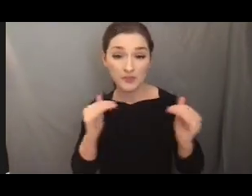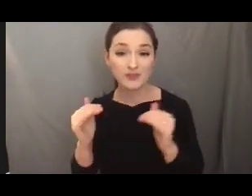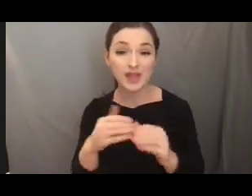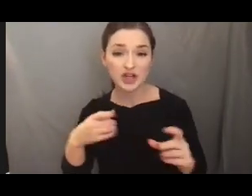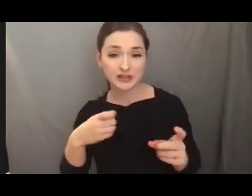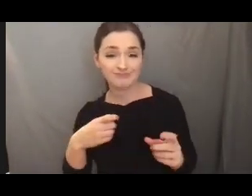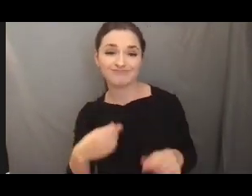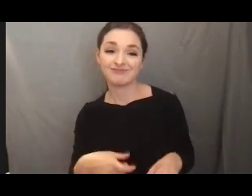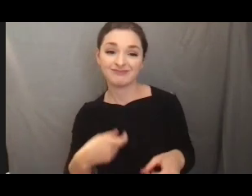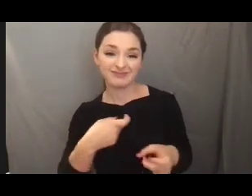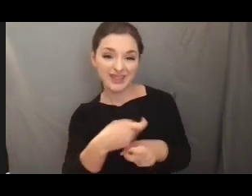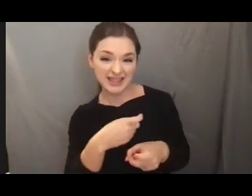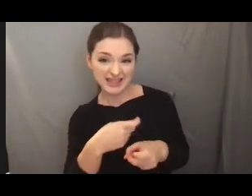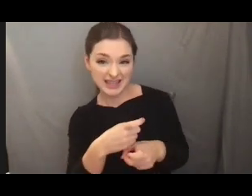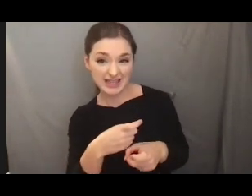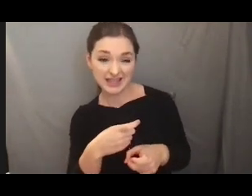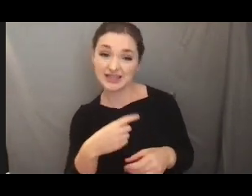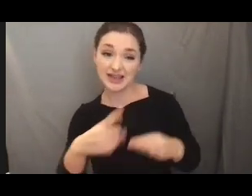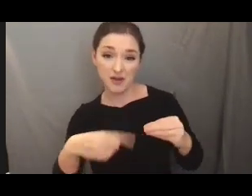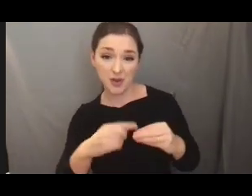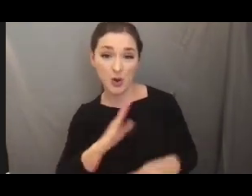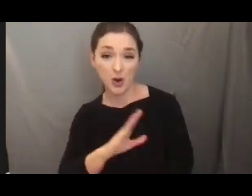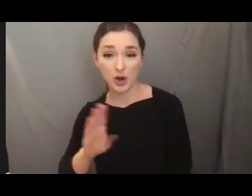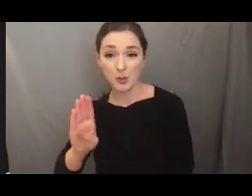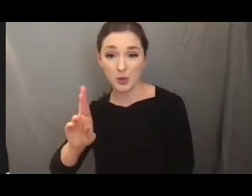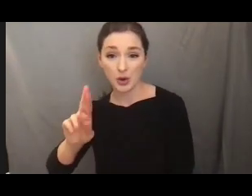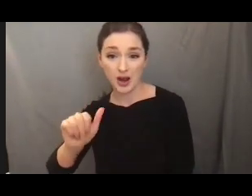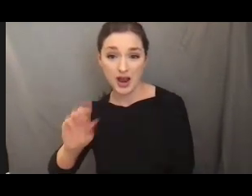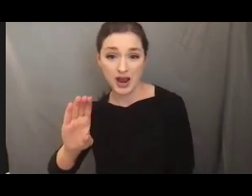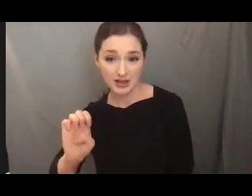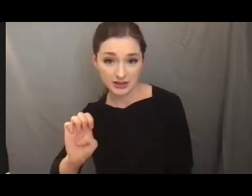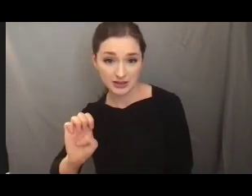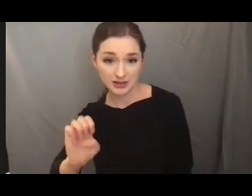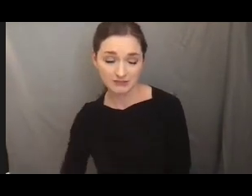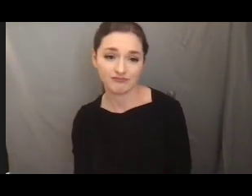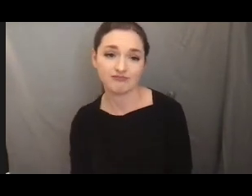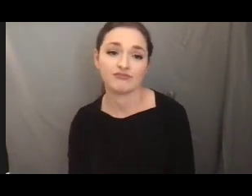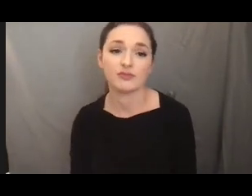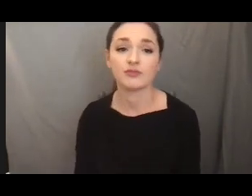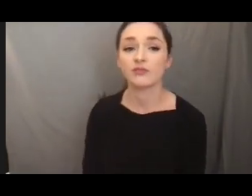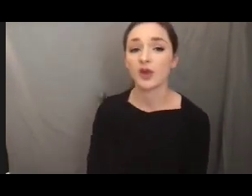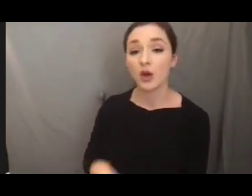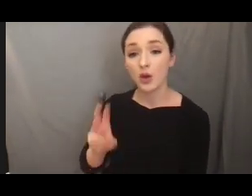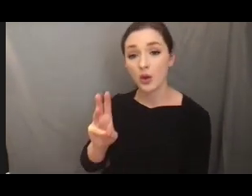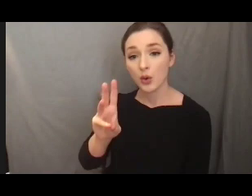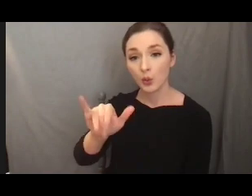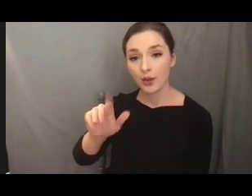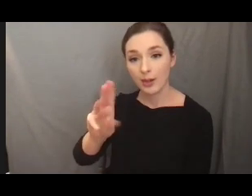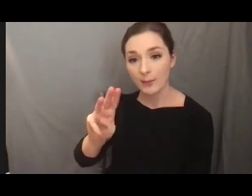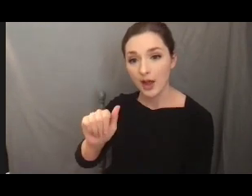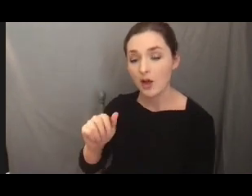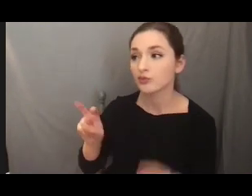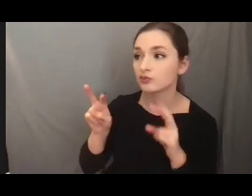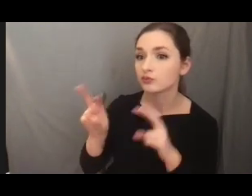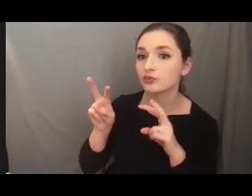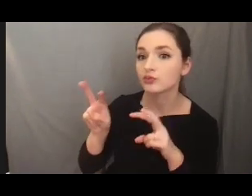sidelines, twitchy with impatience. She studied the other kids for hours, memorizing moves, watching the ball